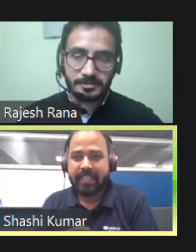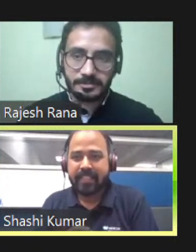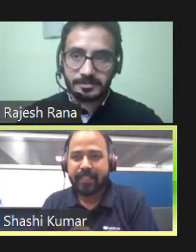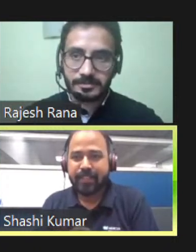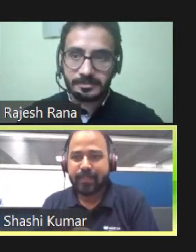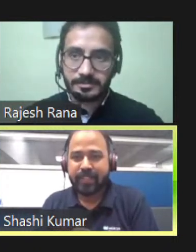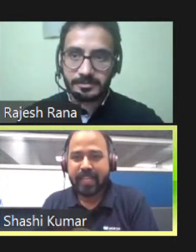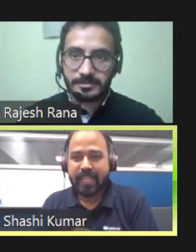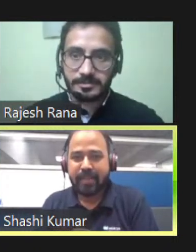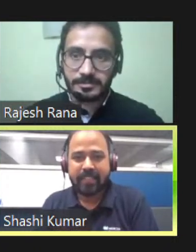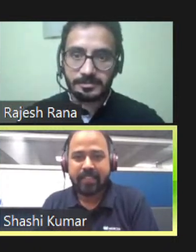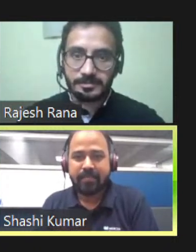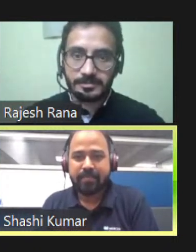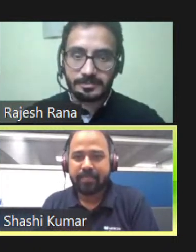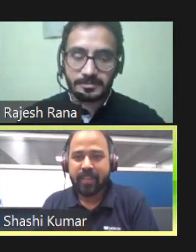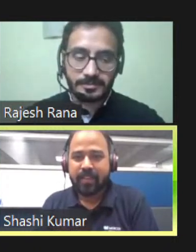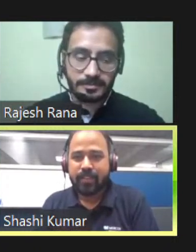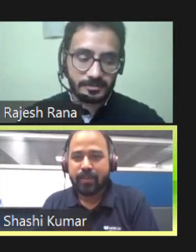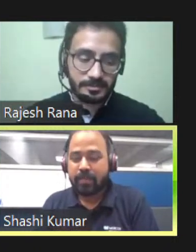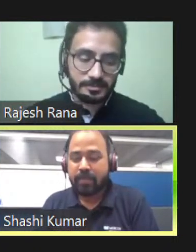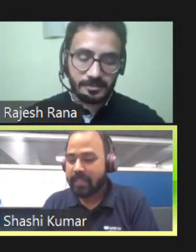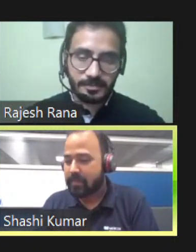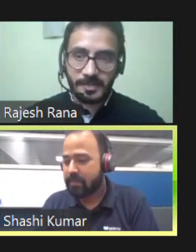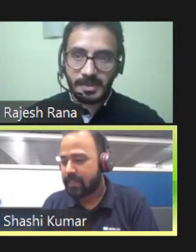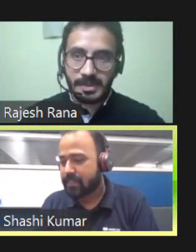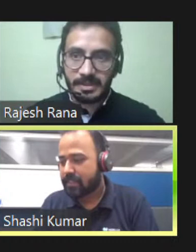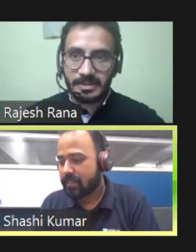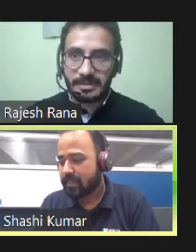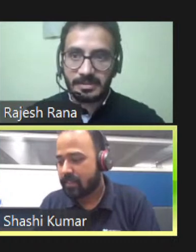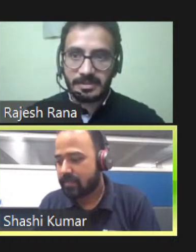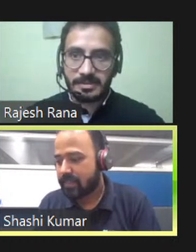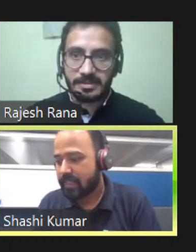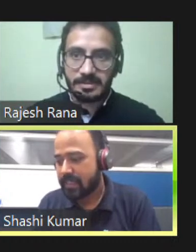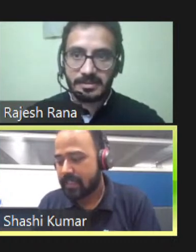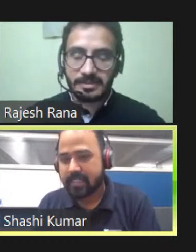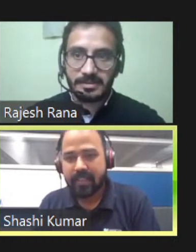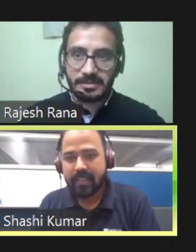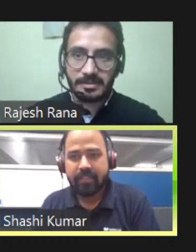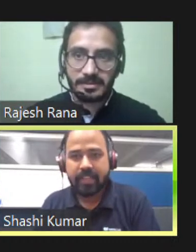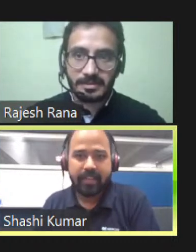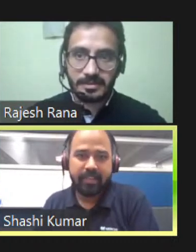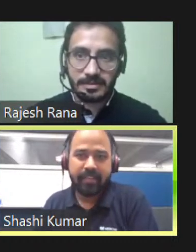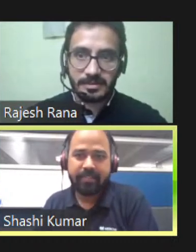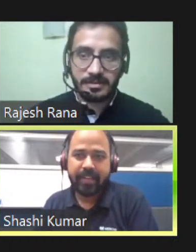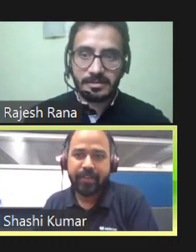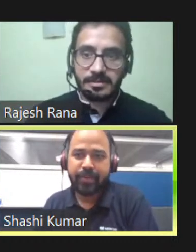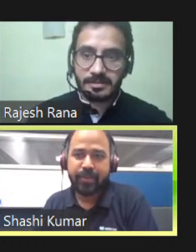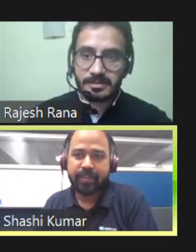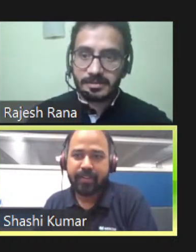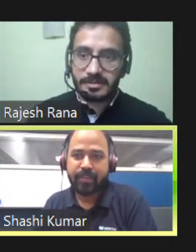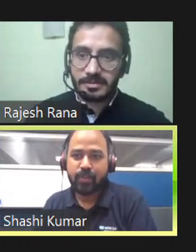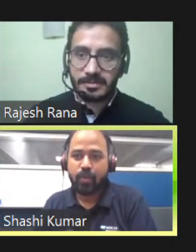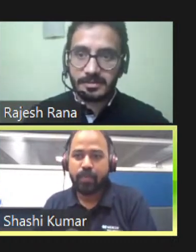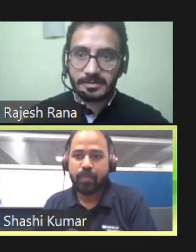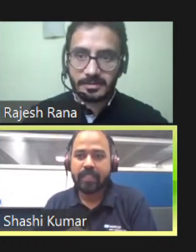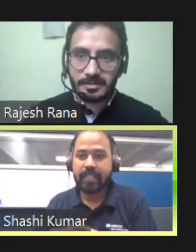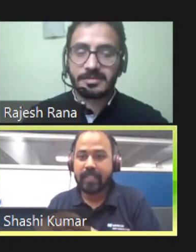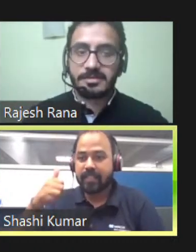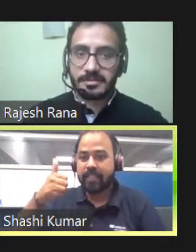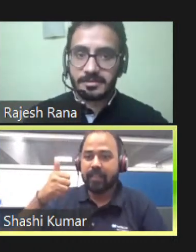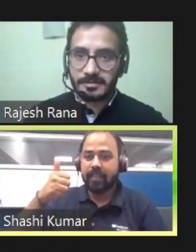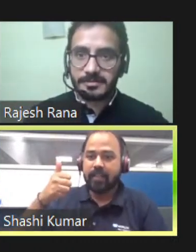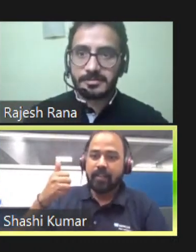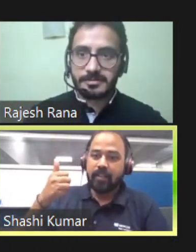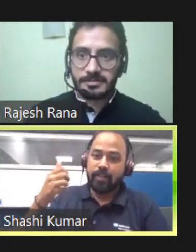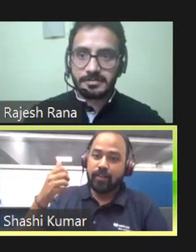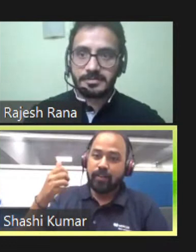the session. So time has come. So participants, it's a lovely evening. Thank you so much, and it's